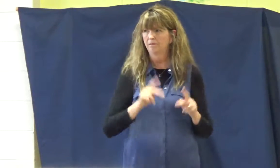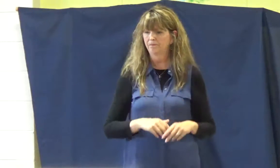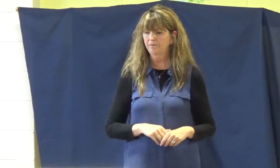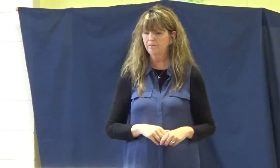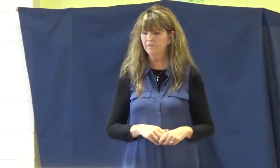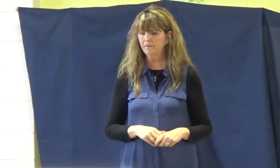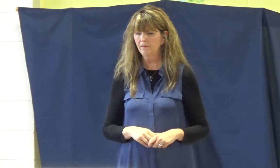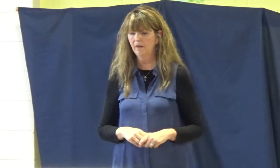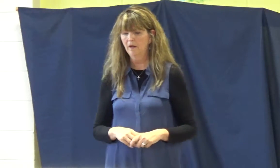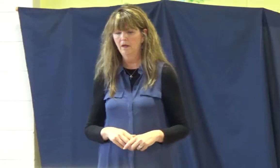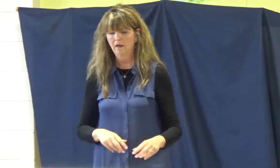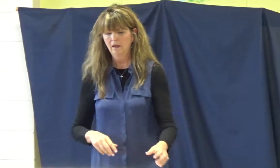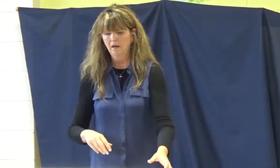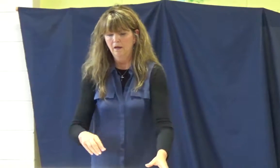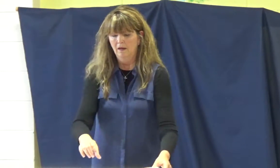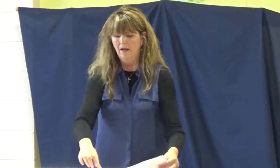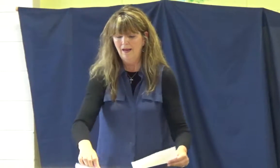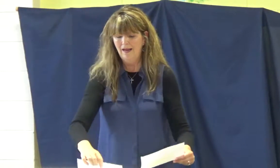That's one way we can honor people.